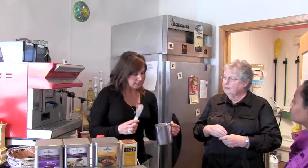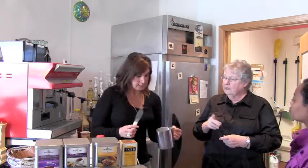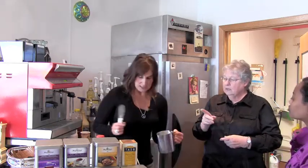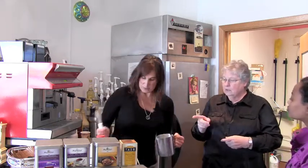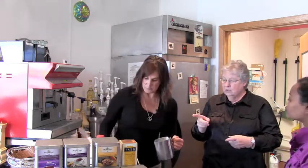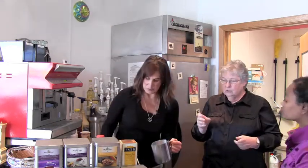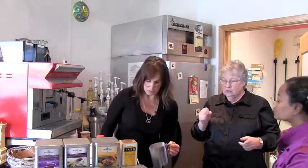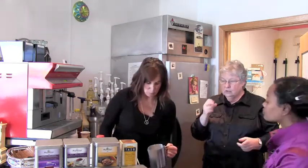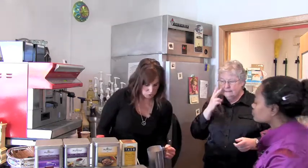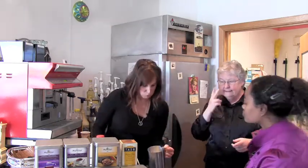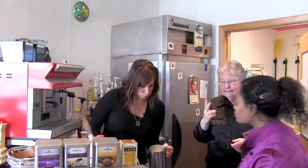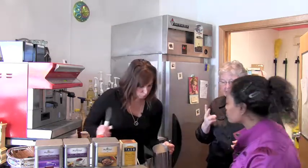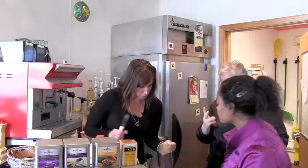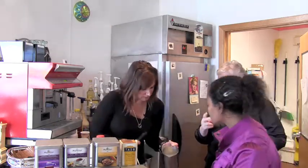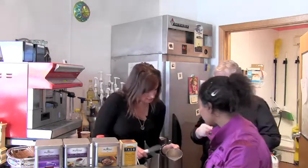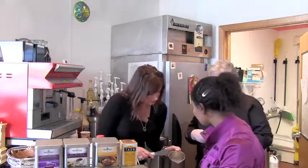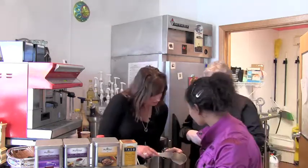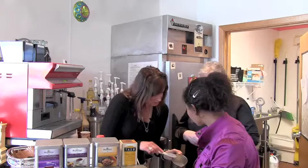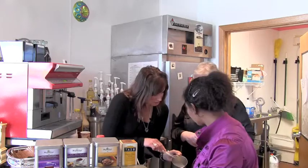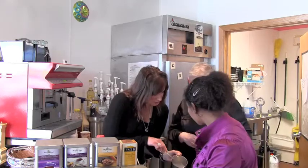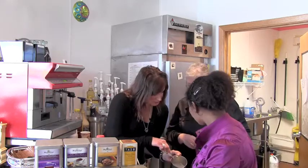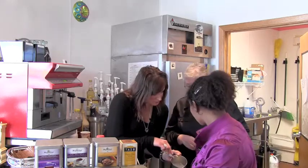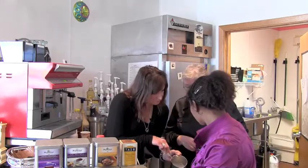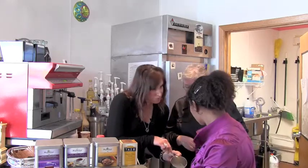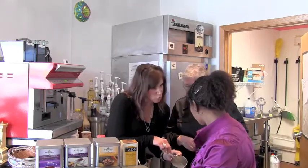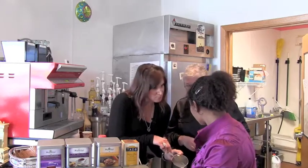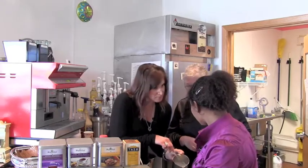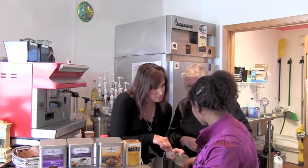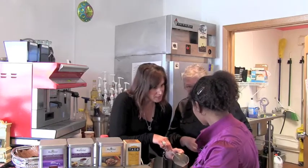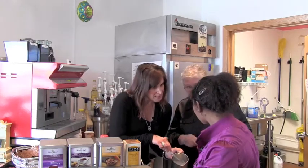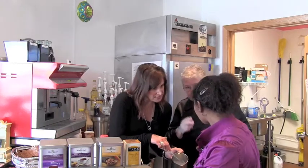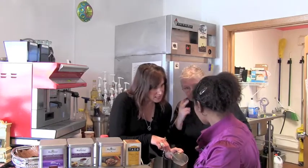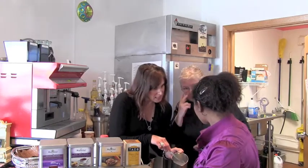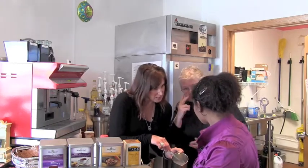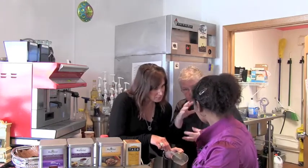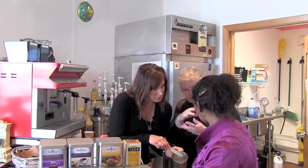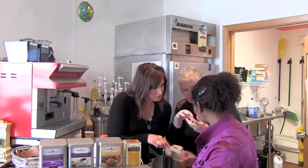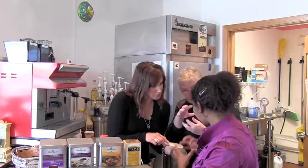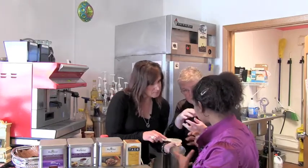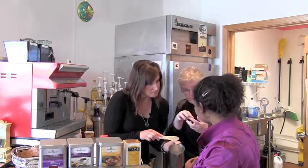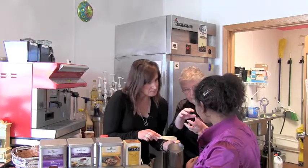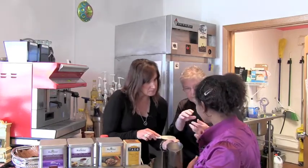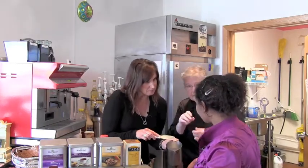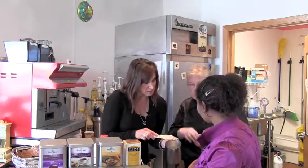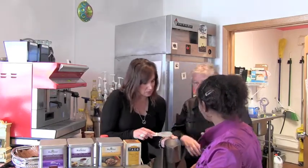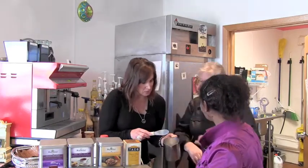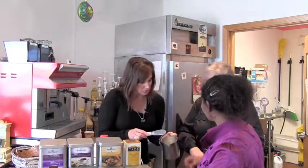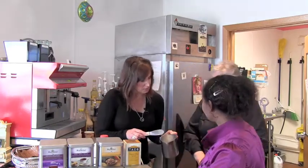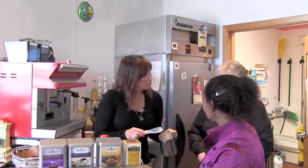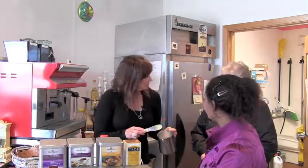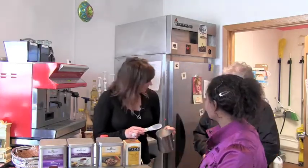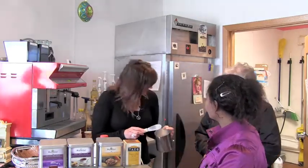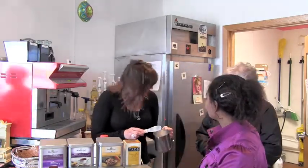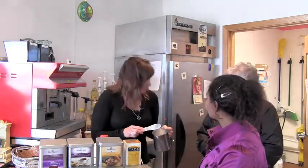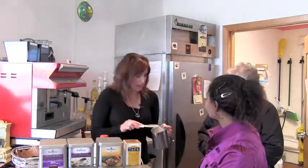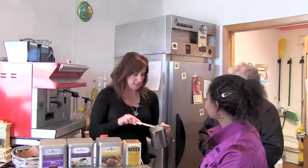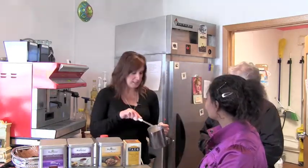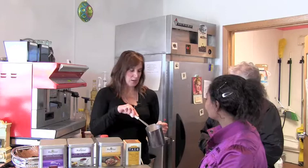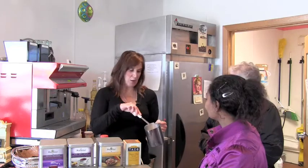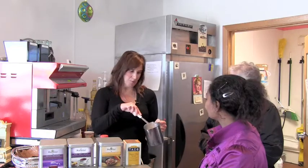you can see the difference from when you pour it. Do you see the foam on top? Yep, I see